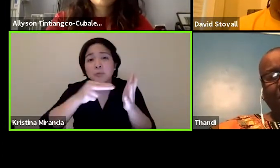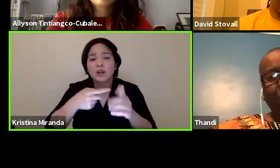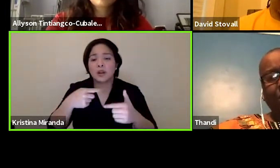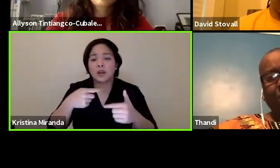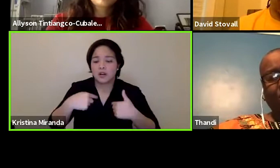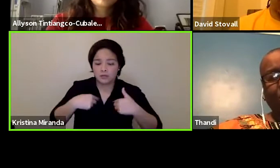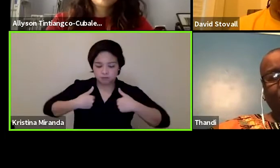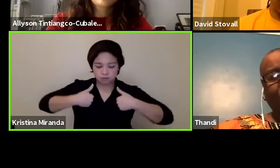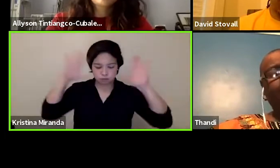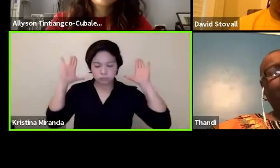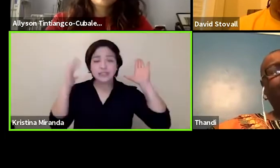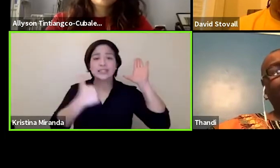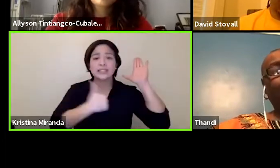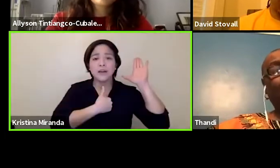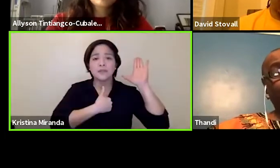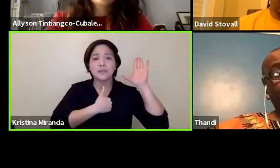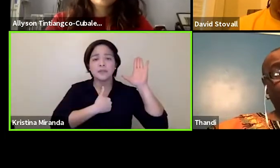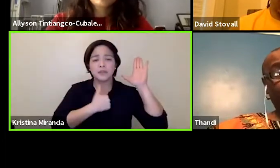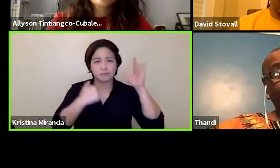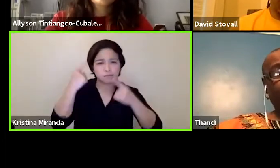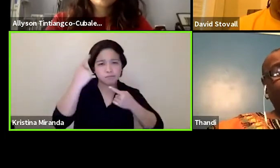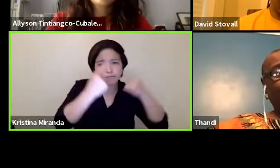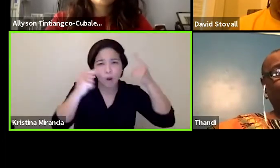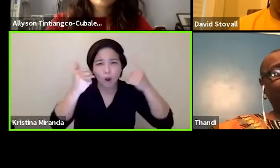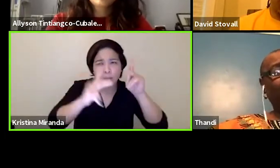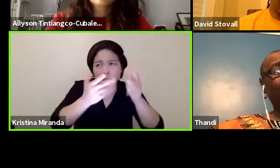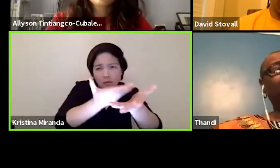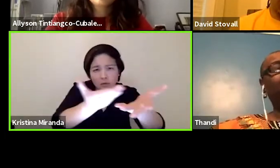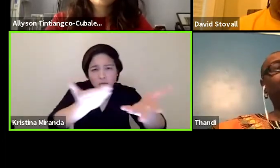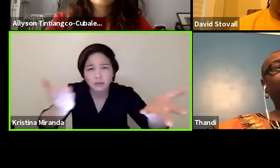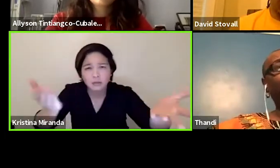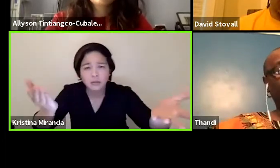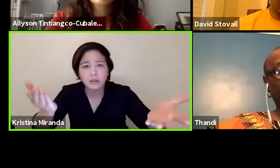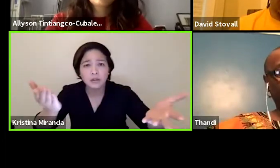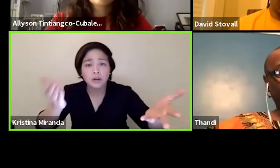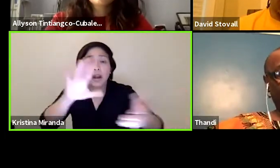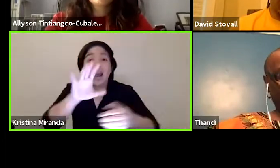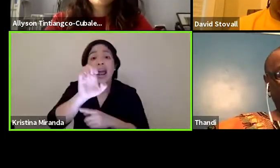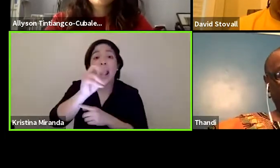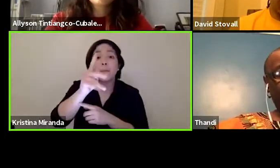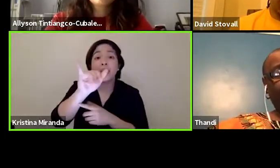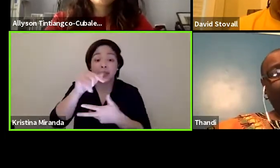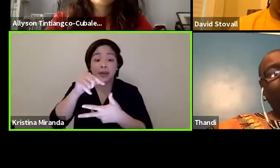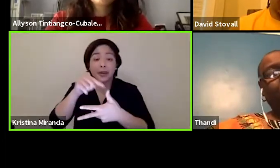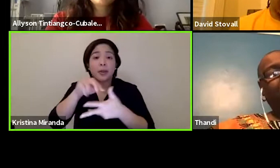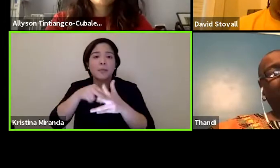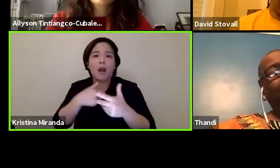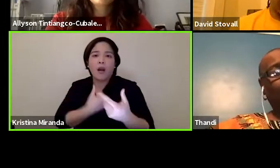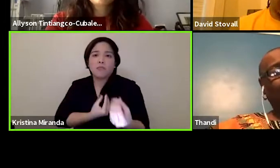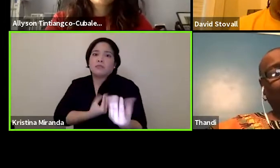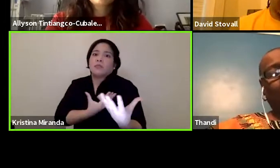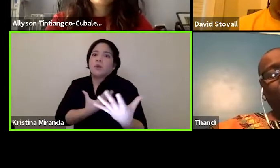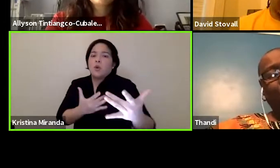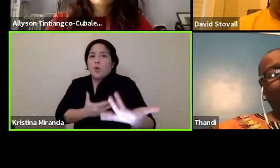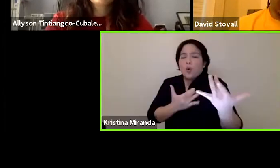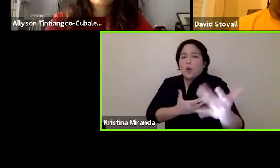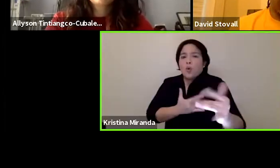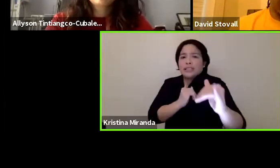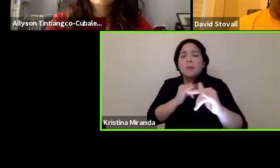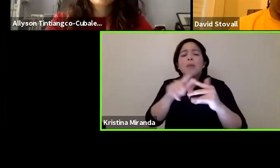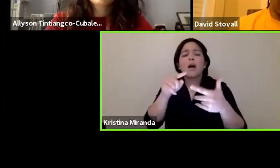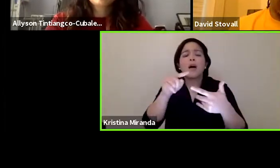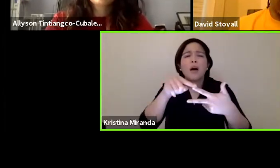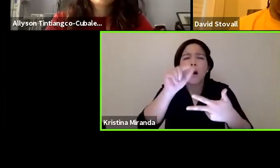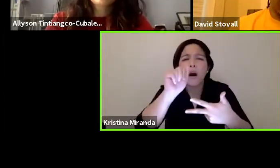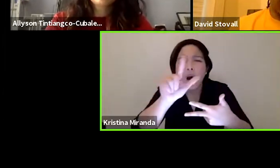disinterested and selfless concern for the well-being of others. Now, empathy means you feel for others, right? But what about altruism, where